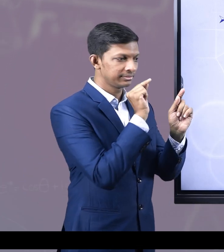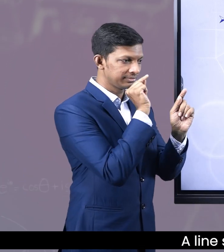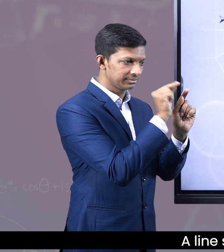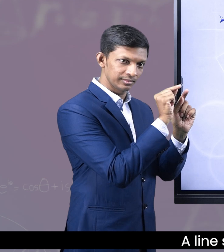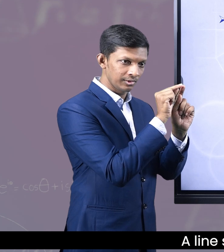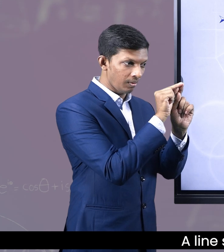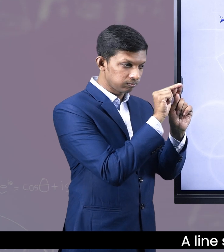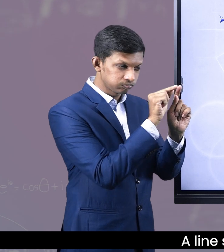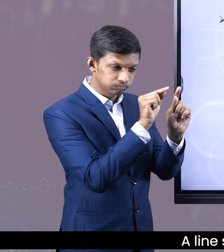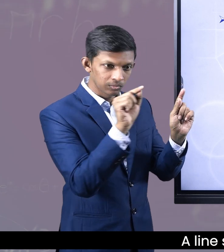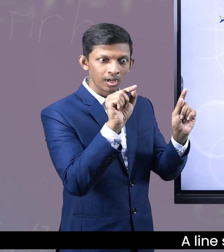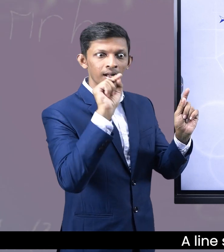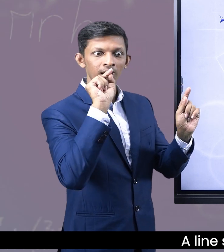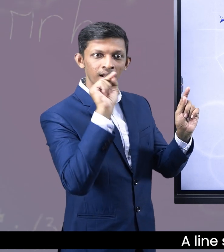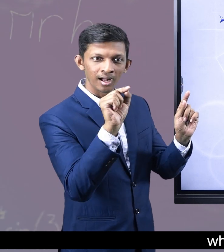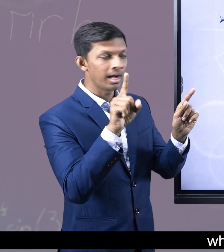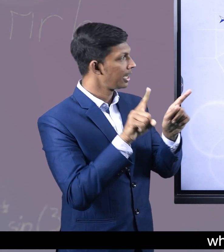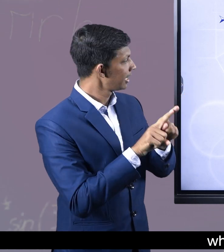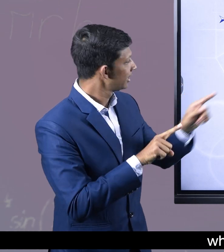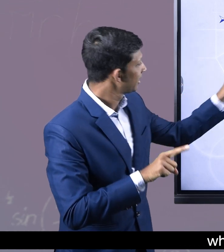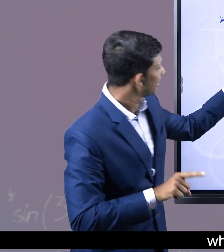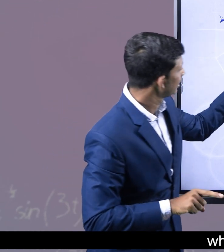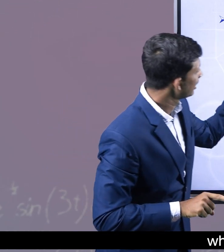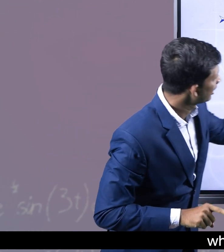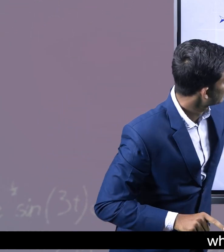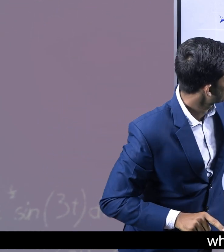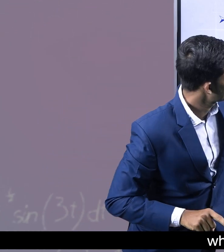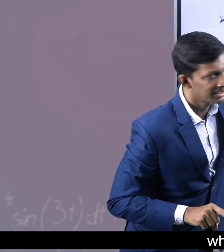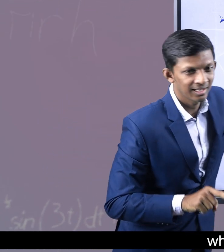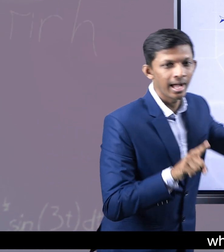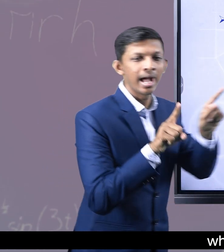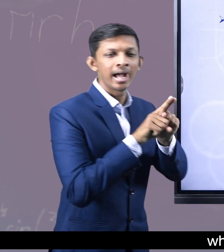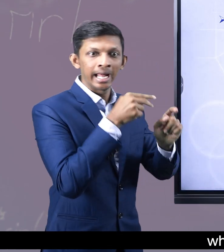A line segment is a straight path which has two endpoints.